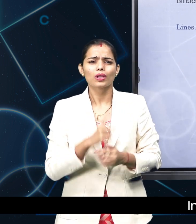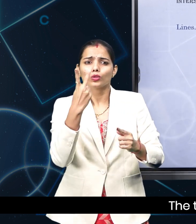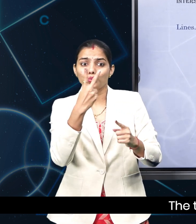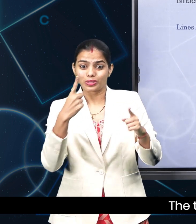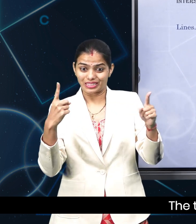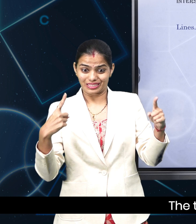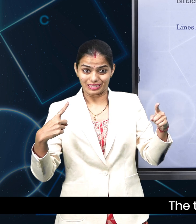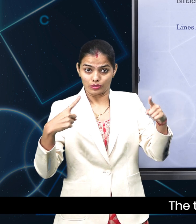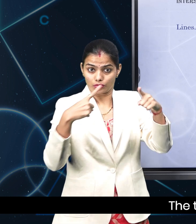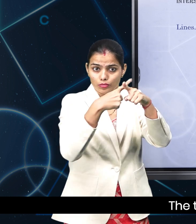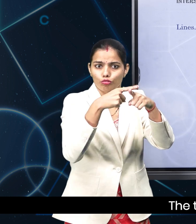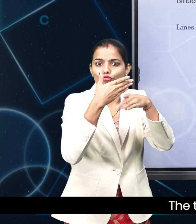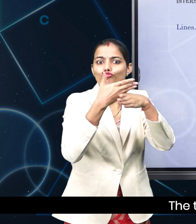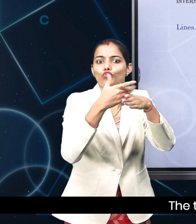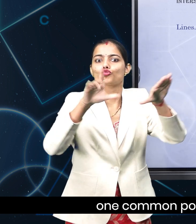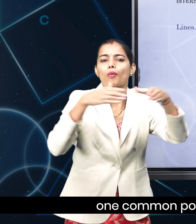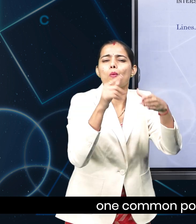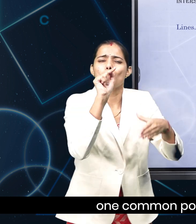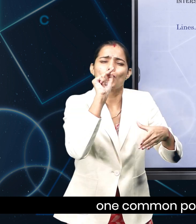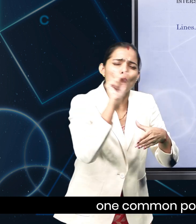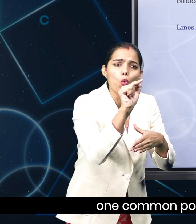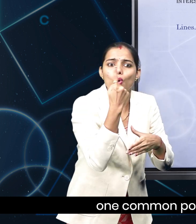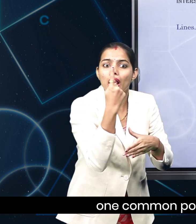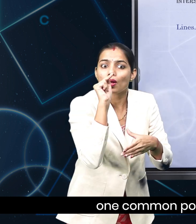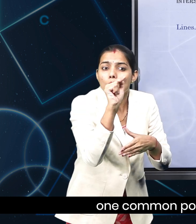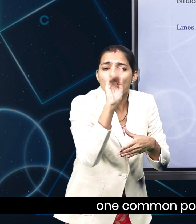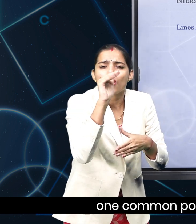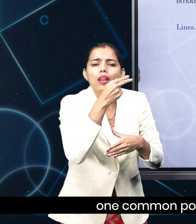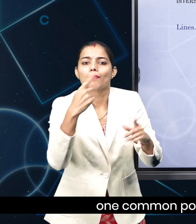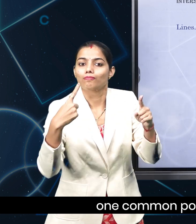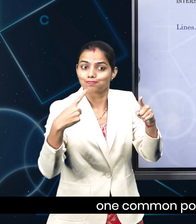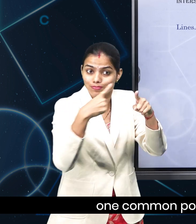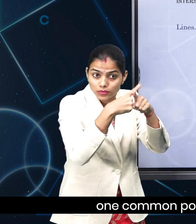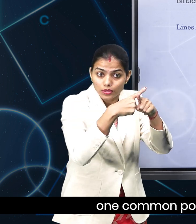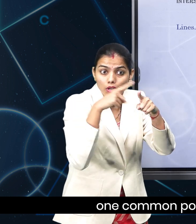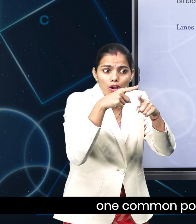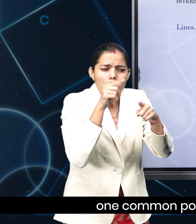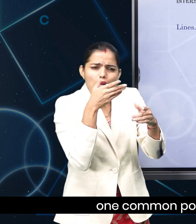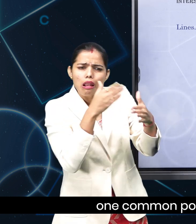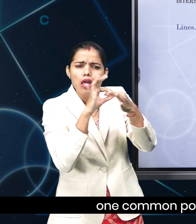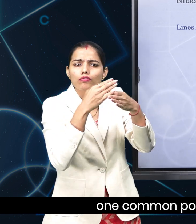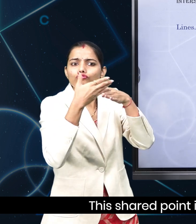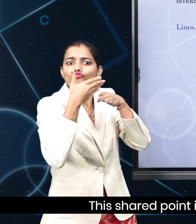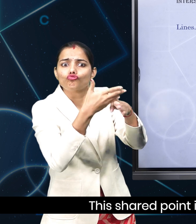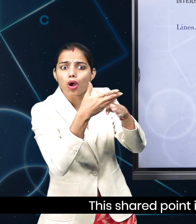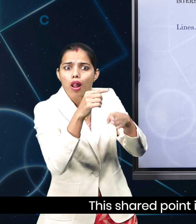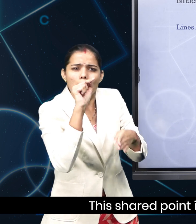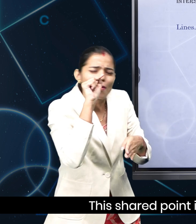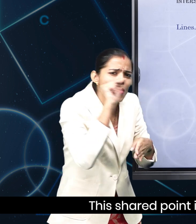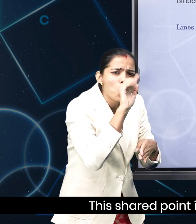The two lines that share one common point are called intersecting lines. This shared